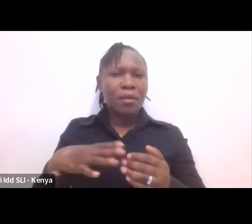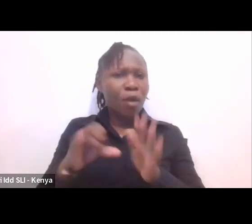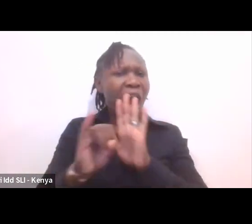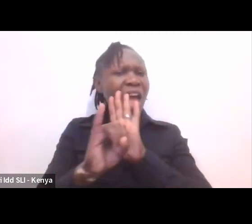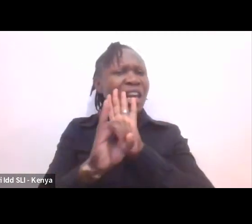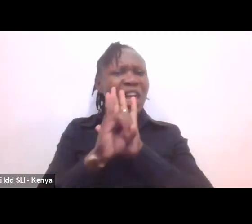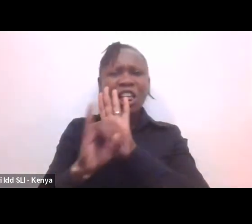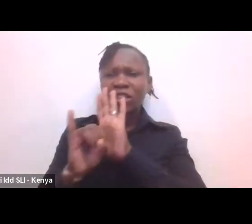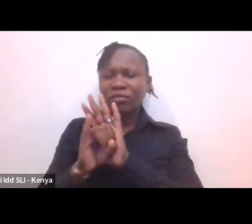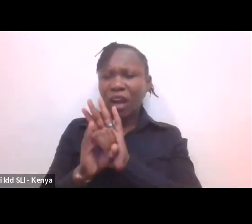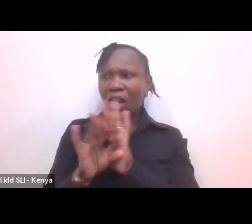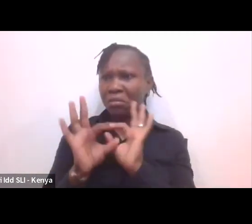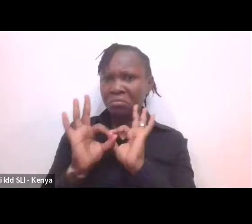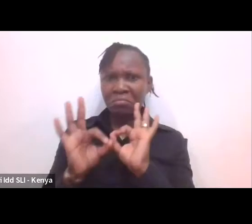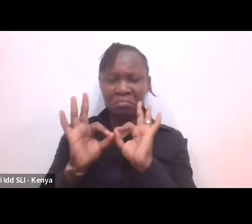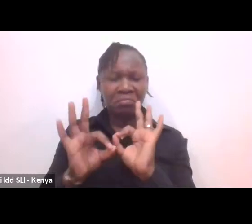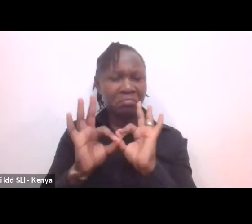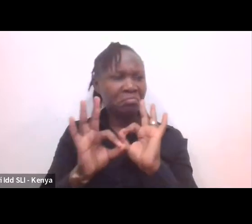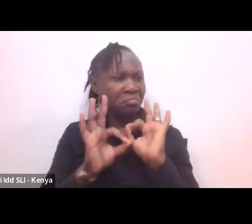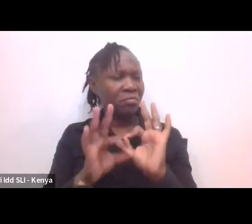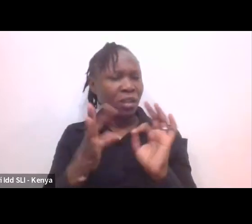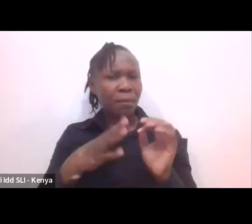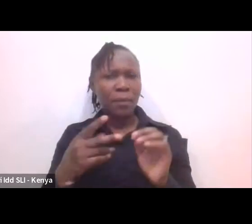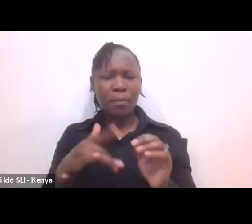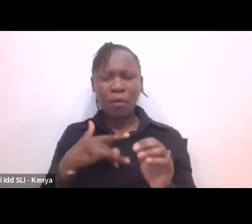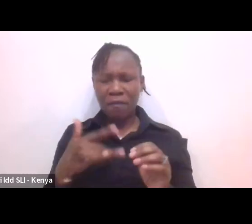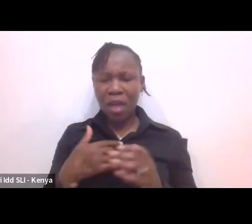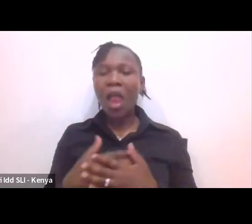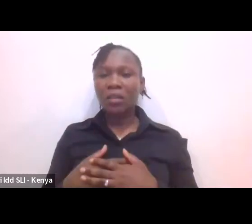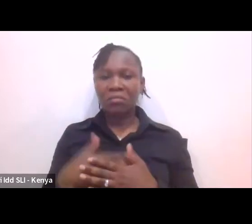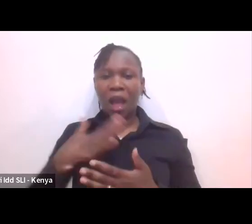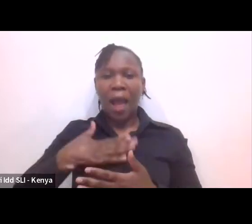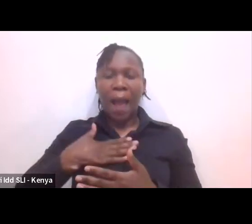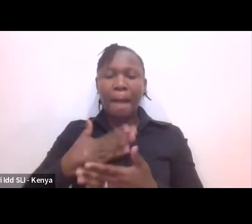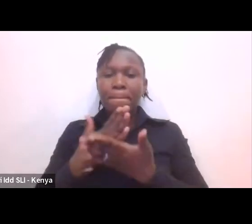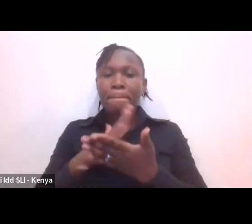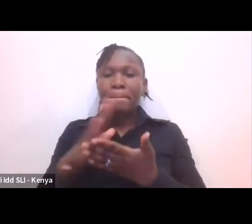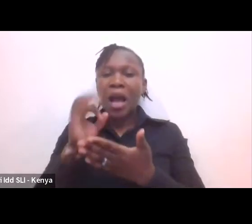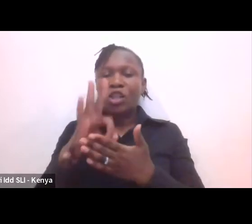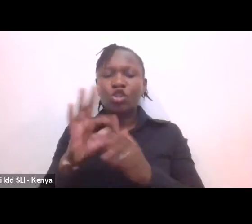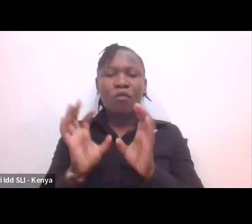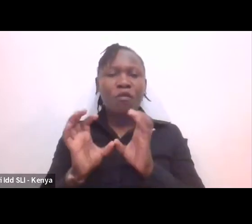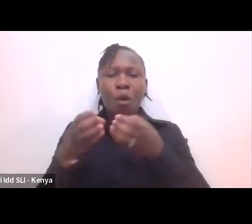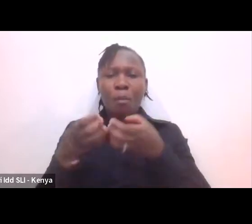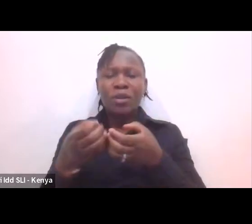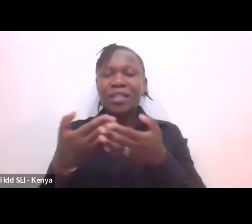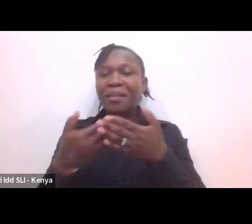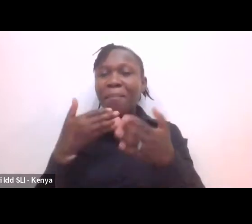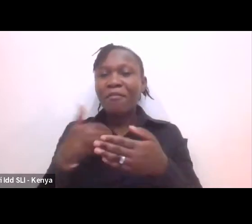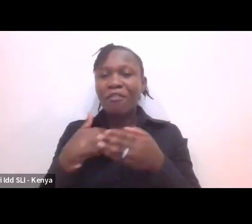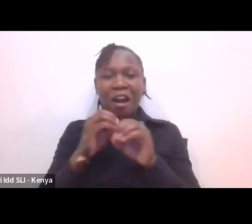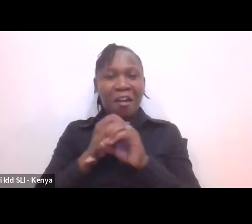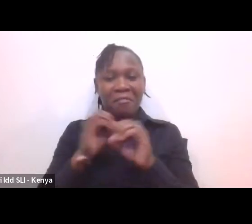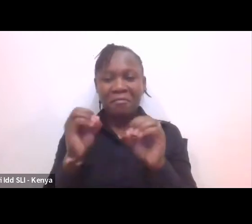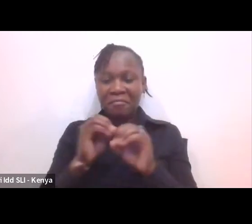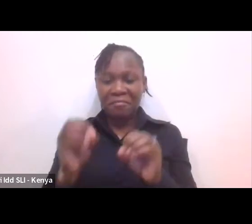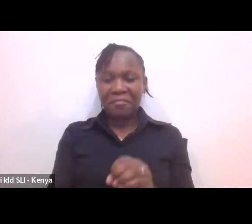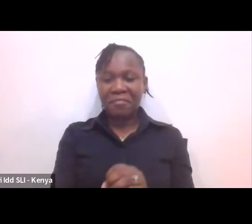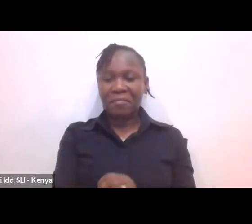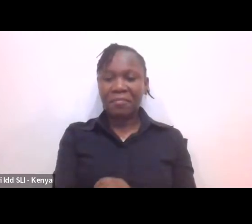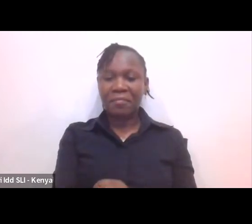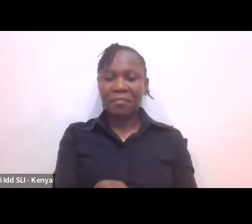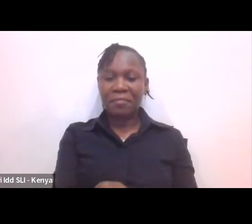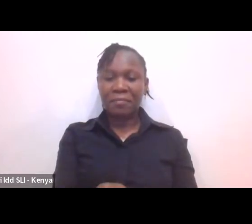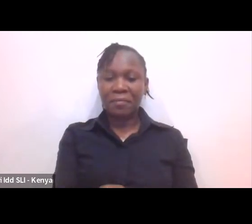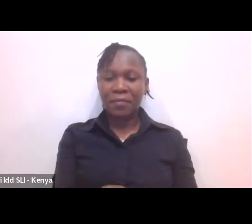sense of a place in the community that he had never had. He started to engage with educational